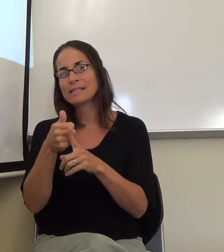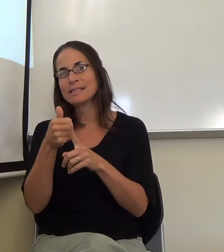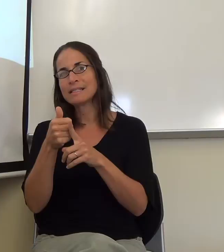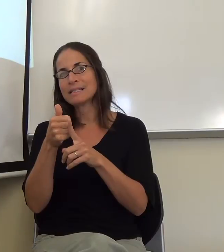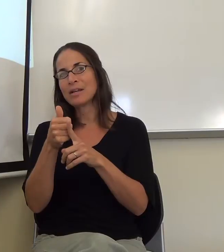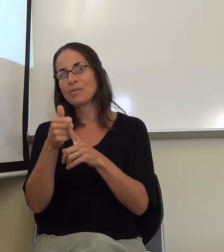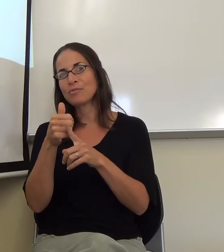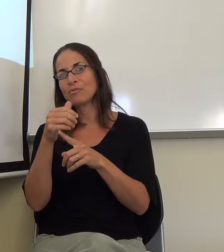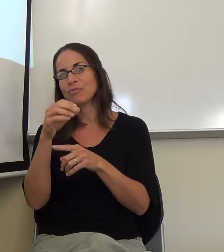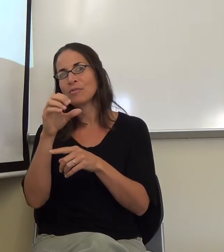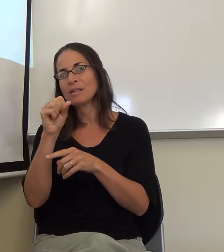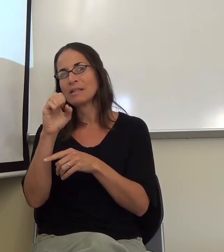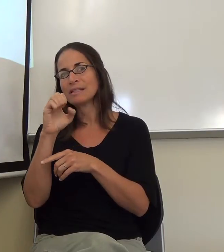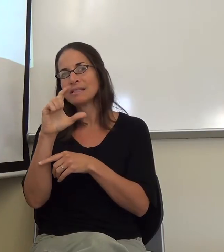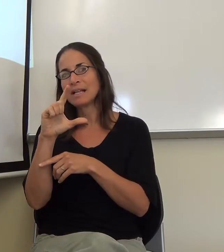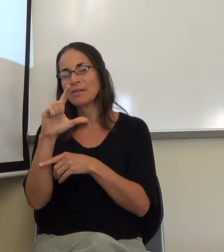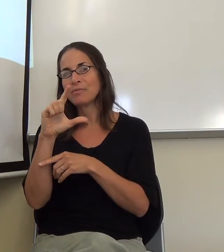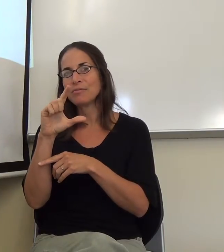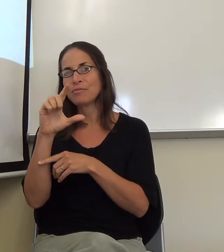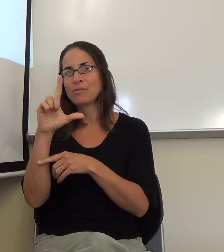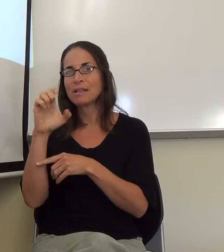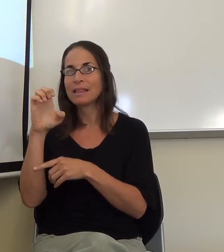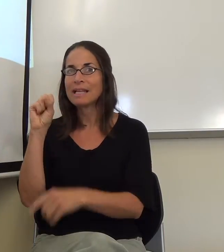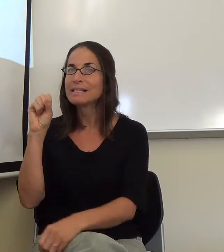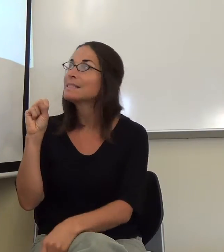If you're selfless, what are